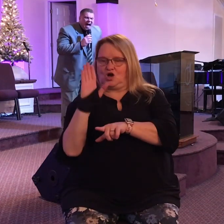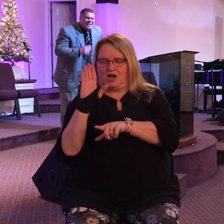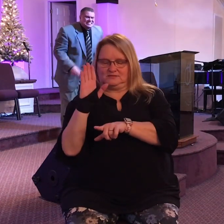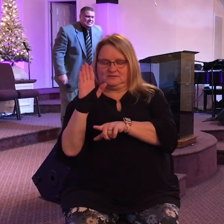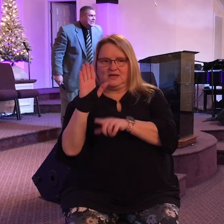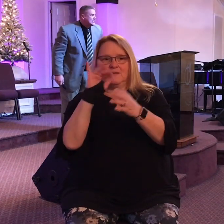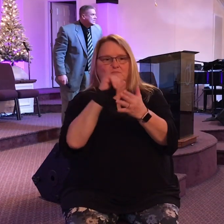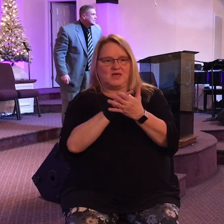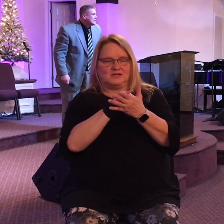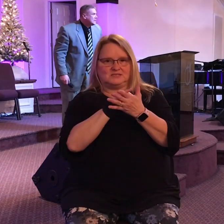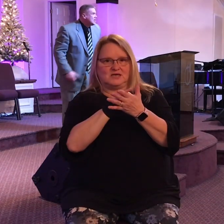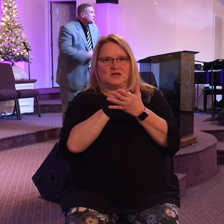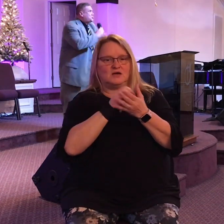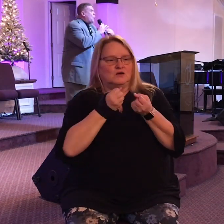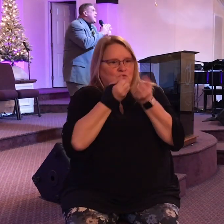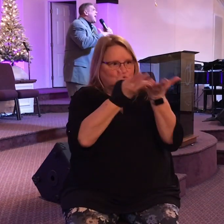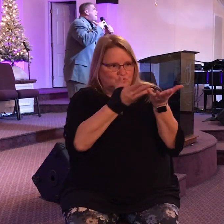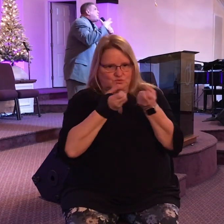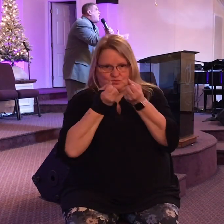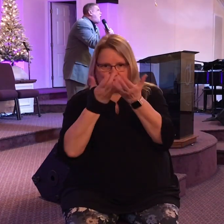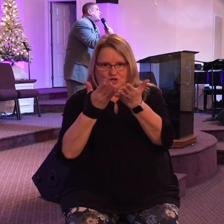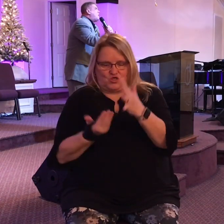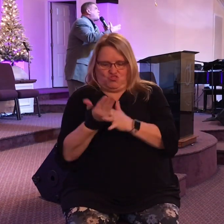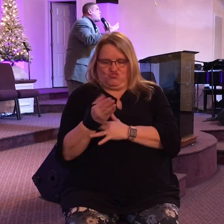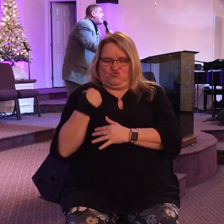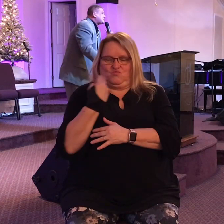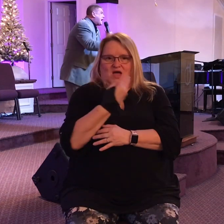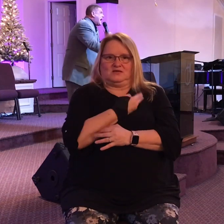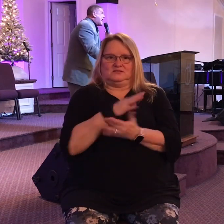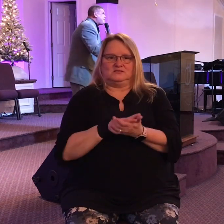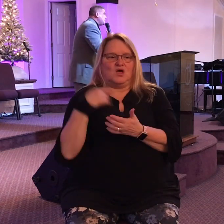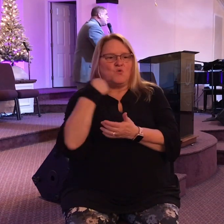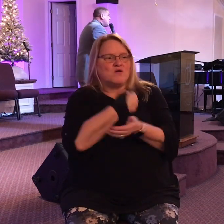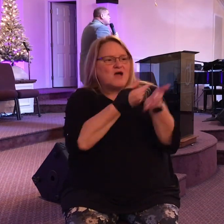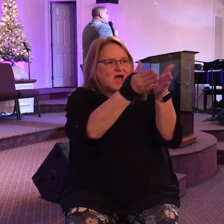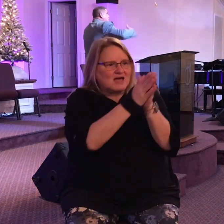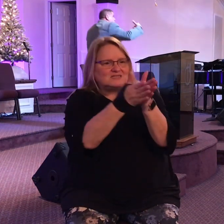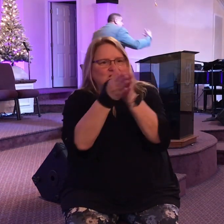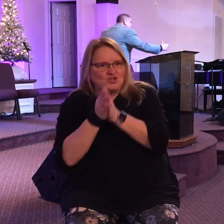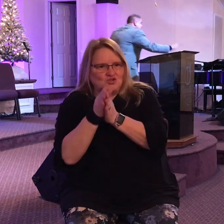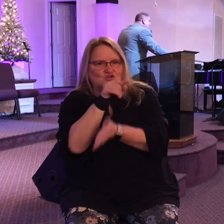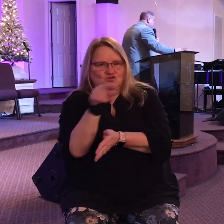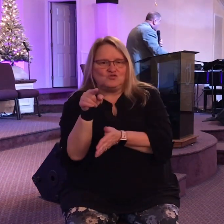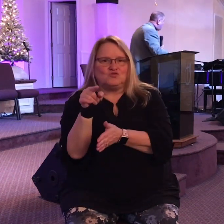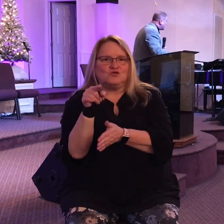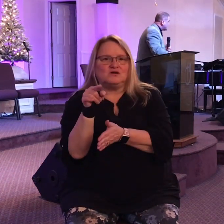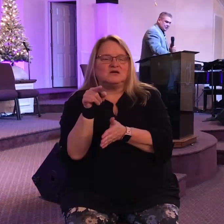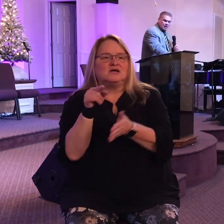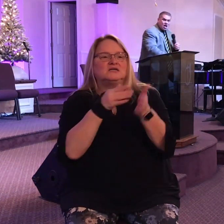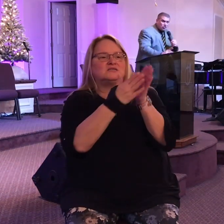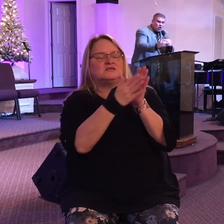through us. We implore you on Christ's behalf to be reconciled to